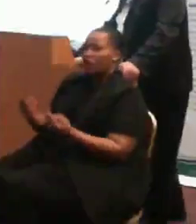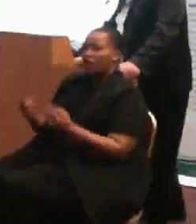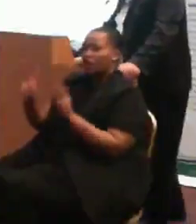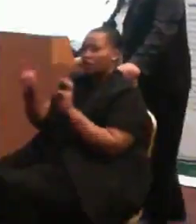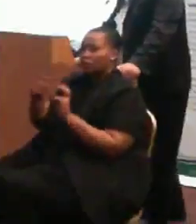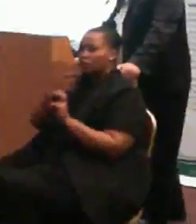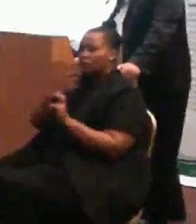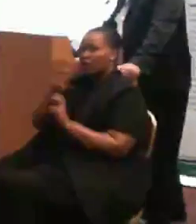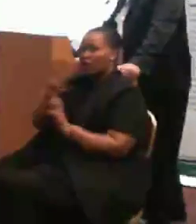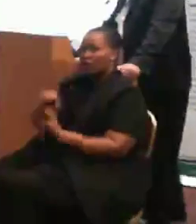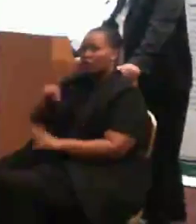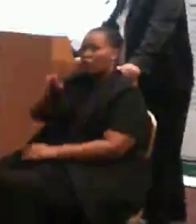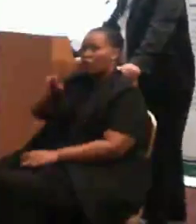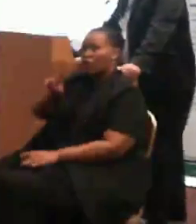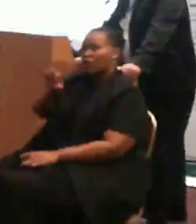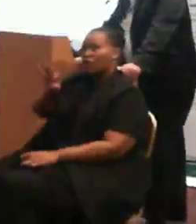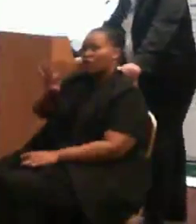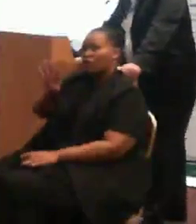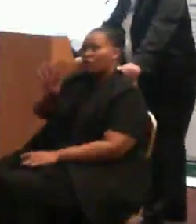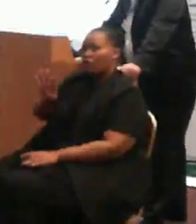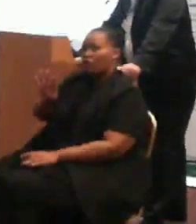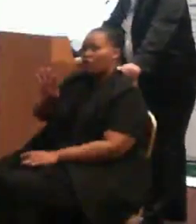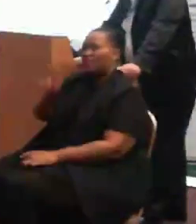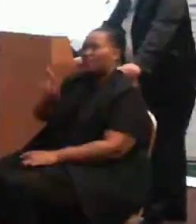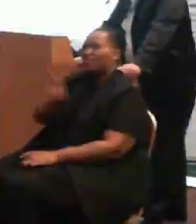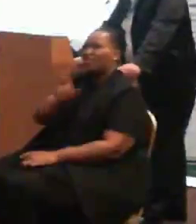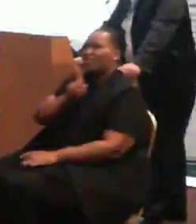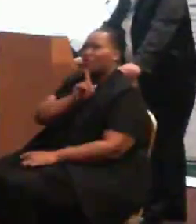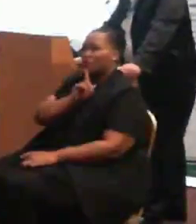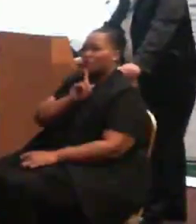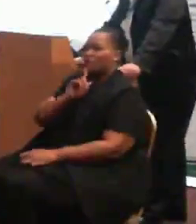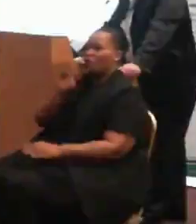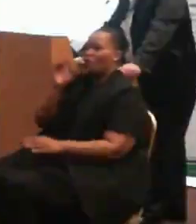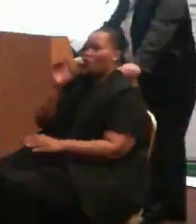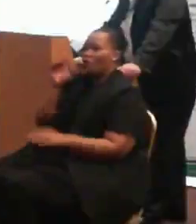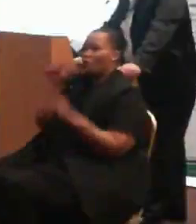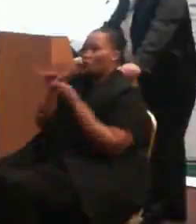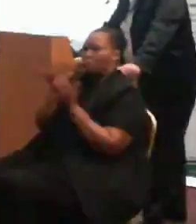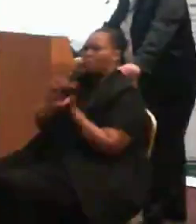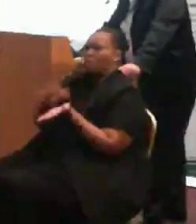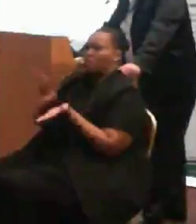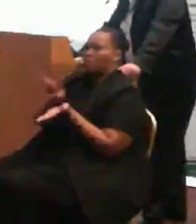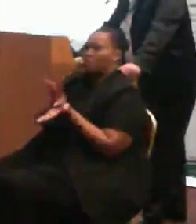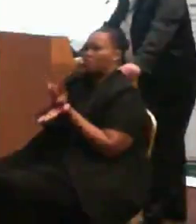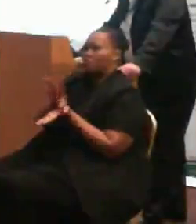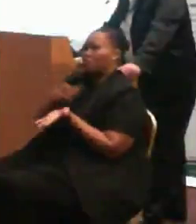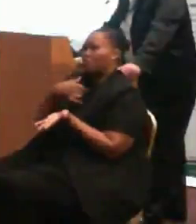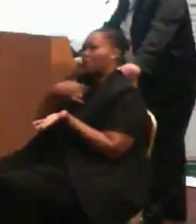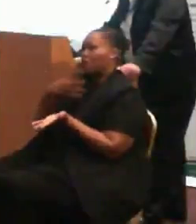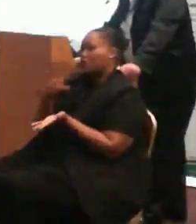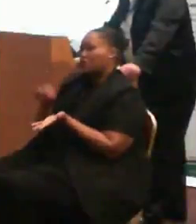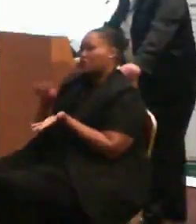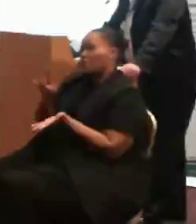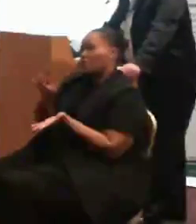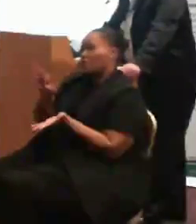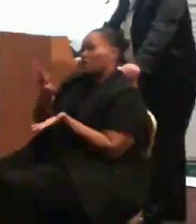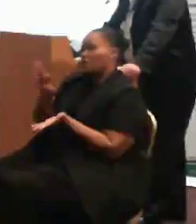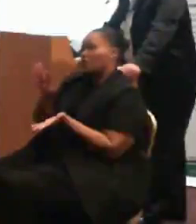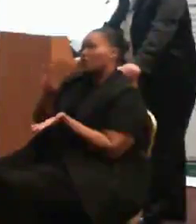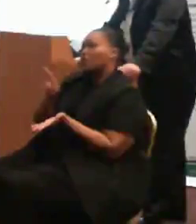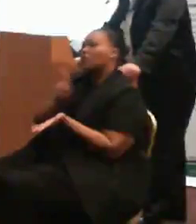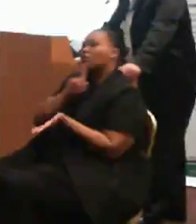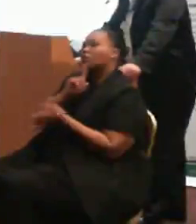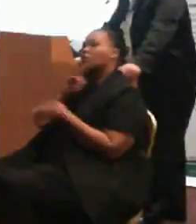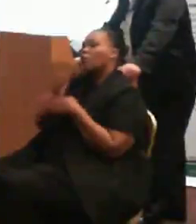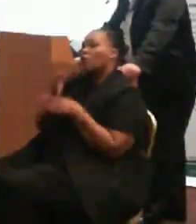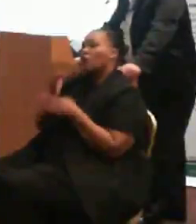lose 134,000 extra jobs out of the economy. So I ask you, Madam Chair, do we save 134,000 jobs